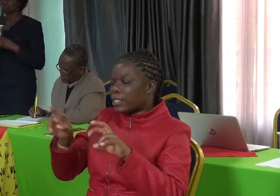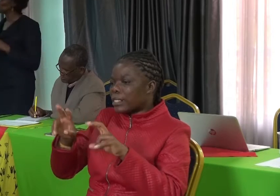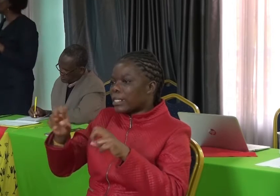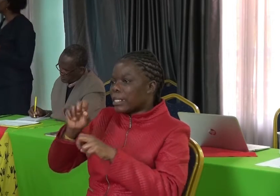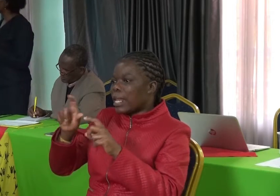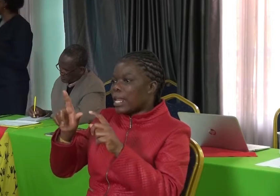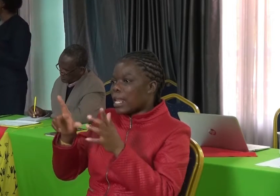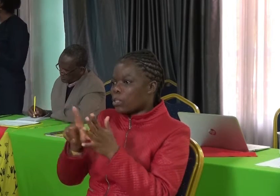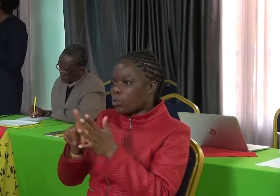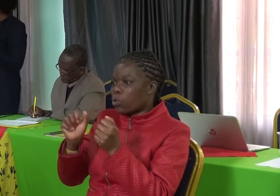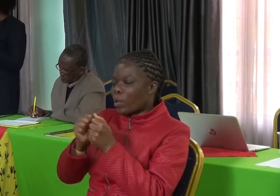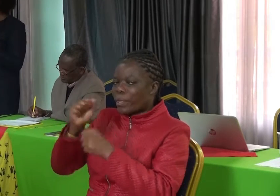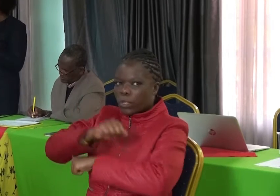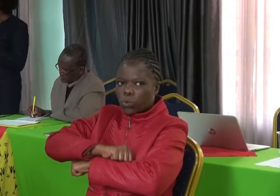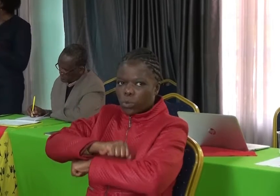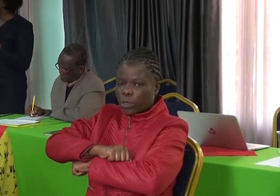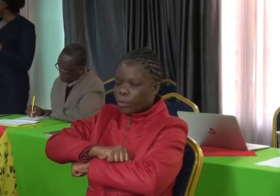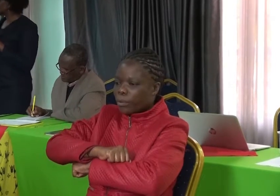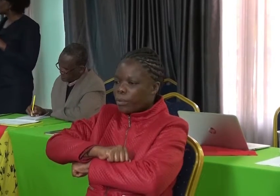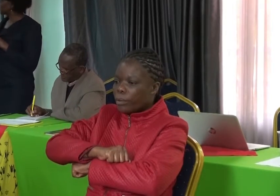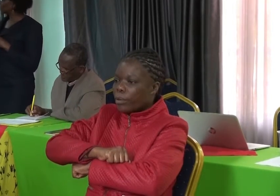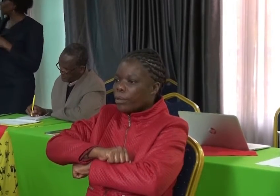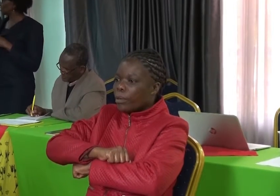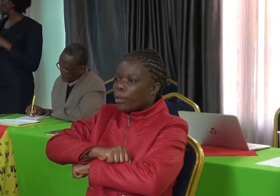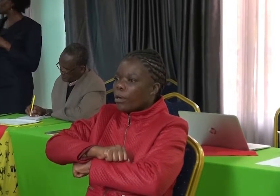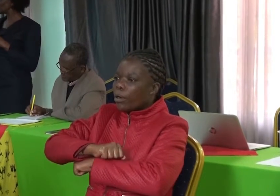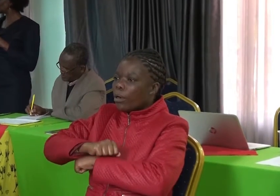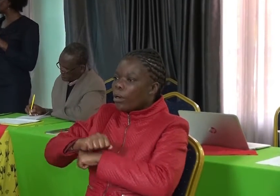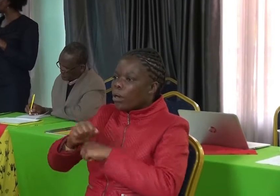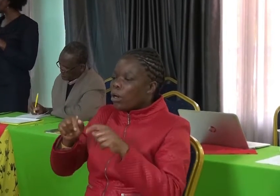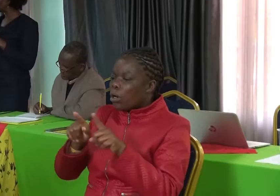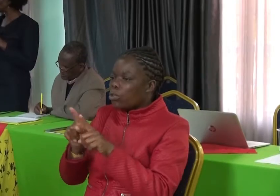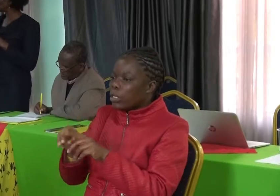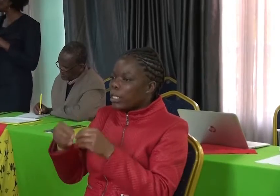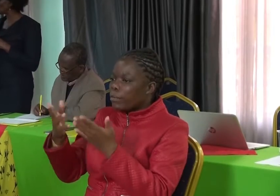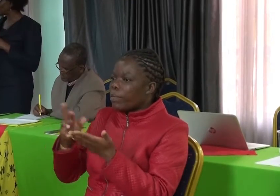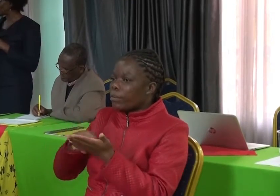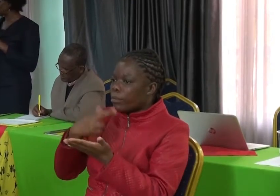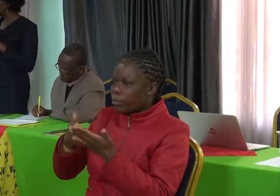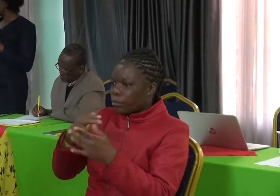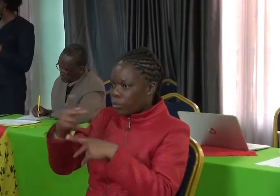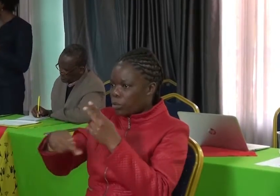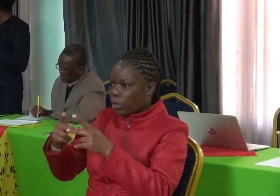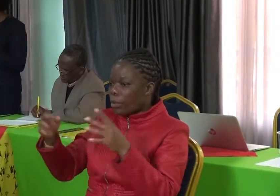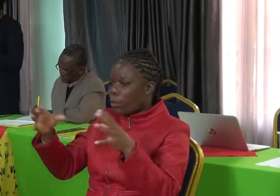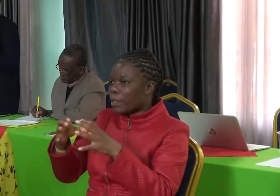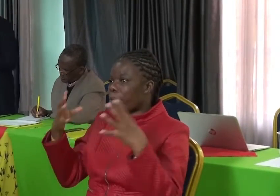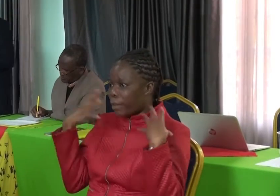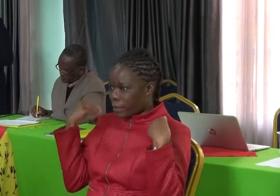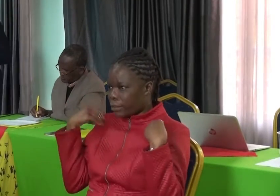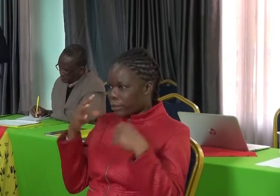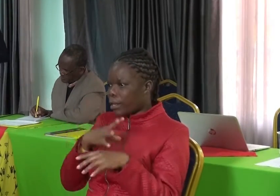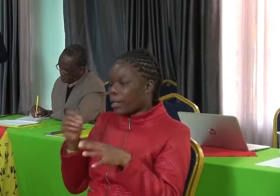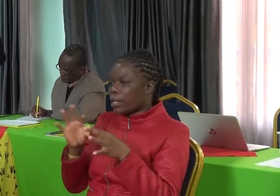school, then it necessitates the provision of resources to support the community of practice and collaborative